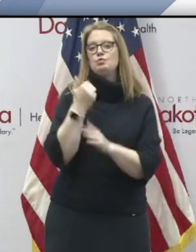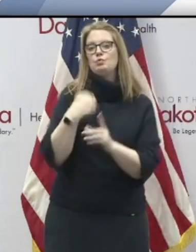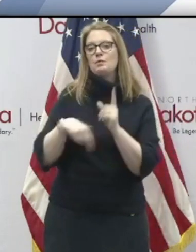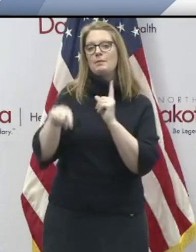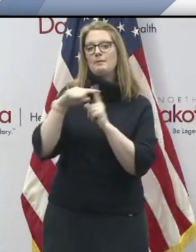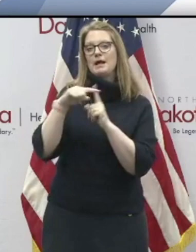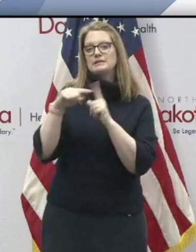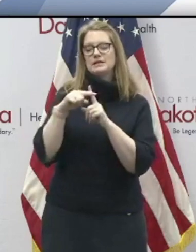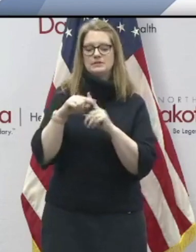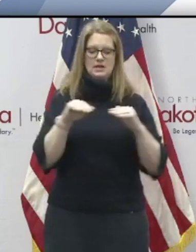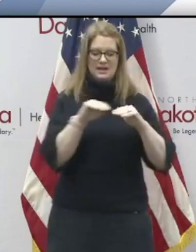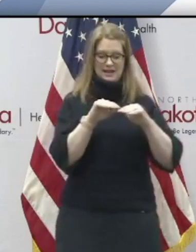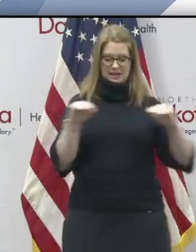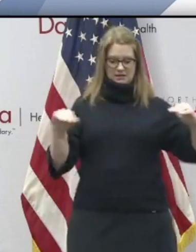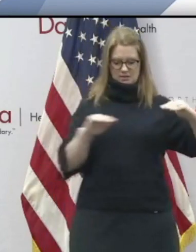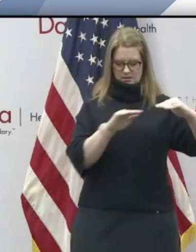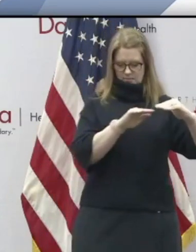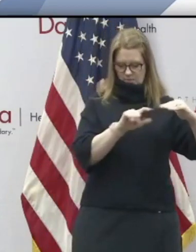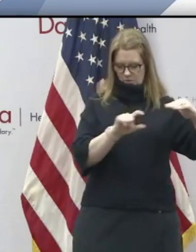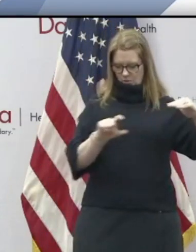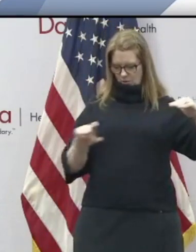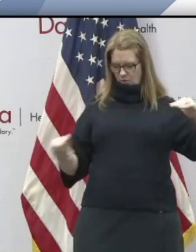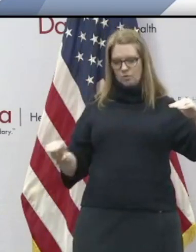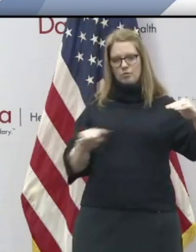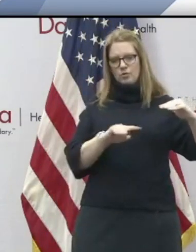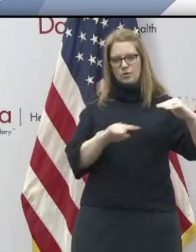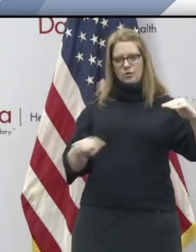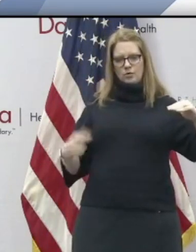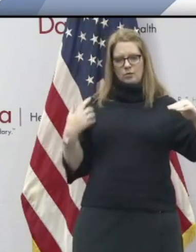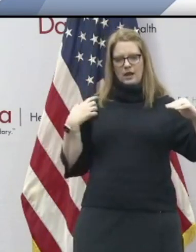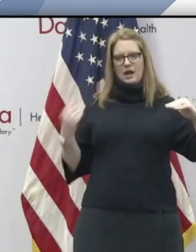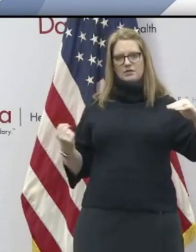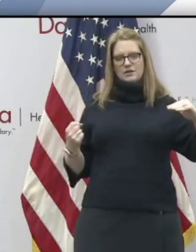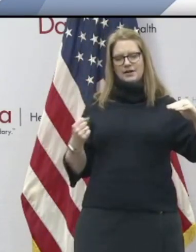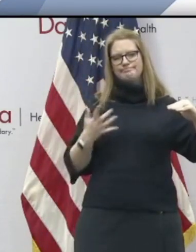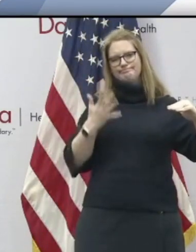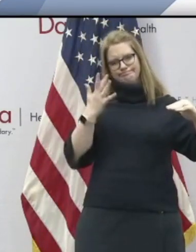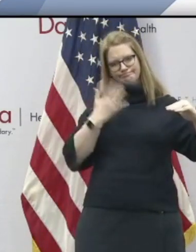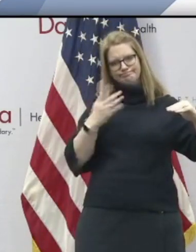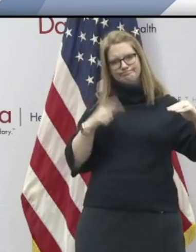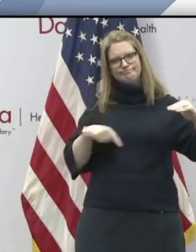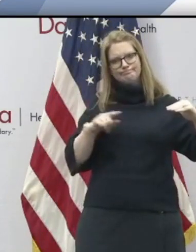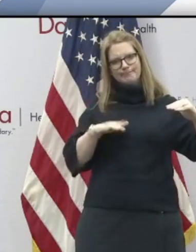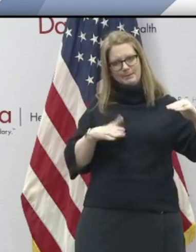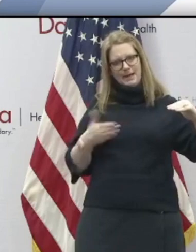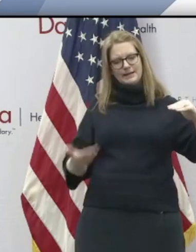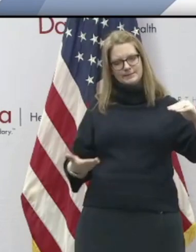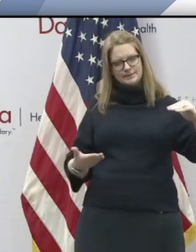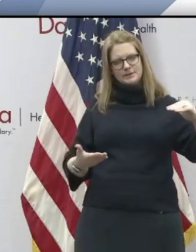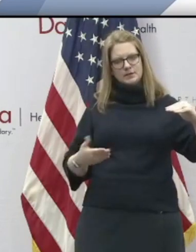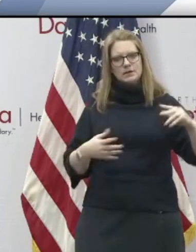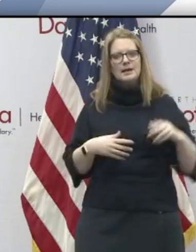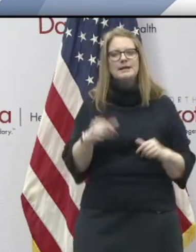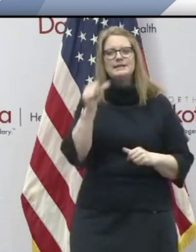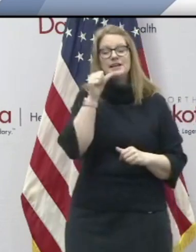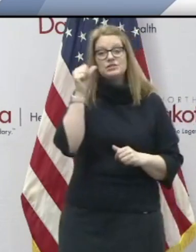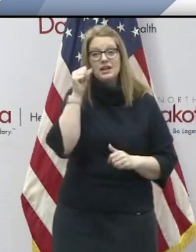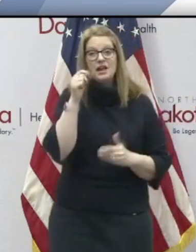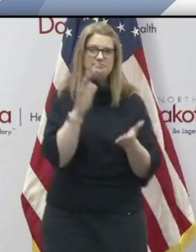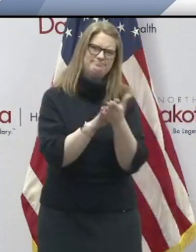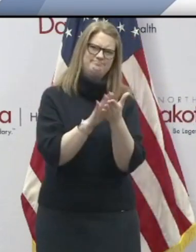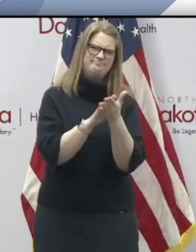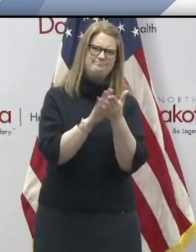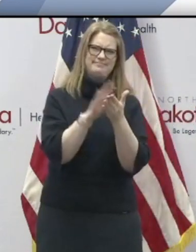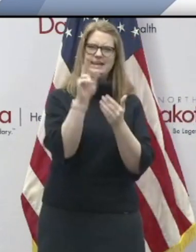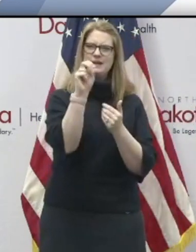positives, and below the line is the recovereds and those people who've passed away. And again, yesterday we had great news because it was, you